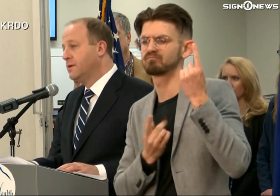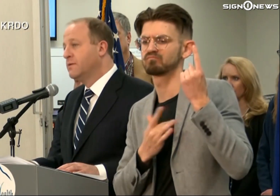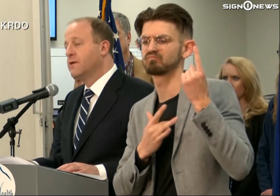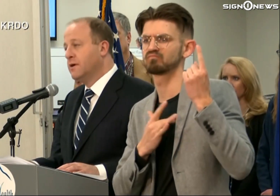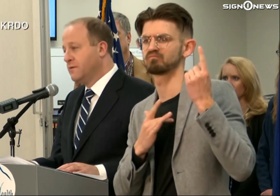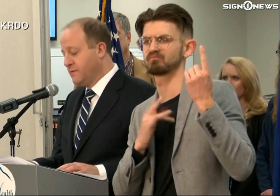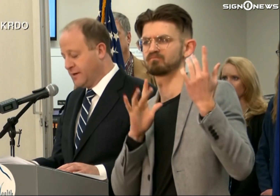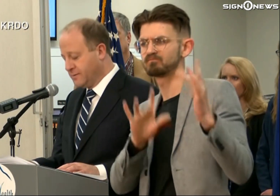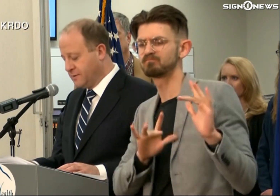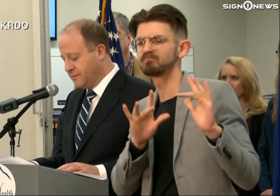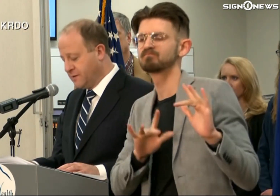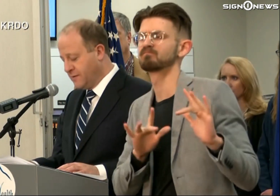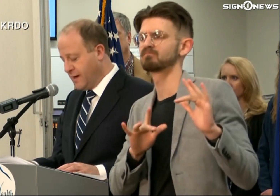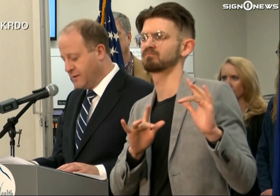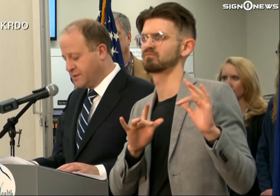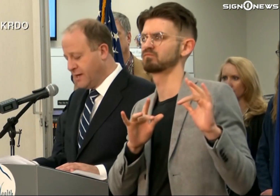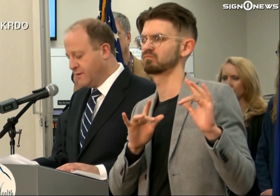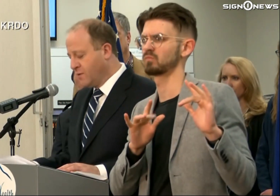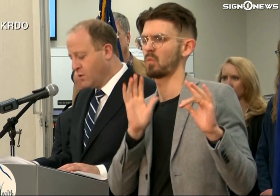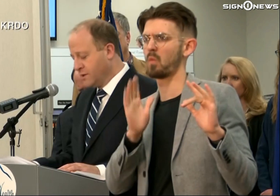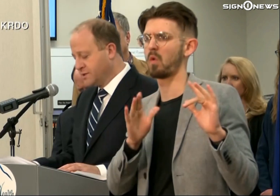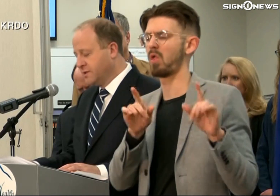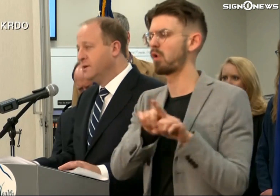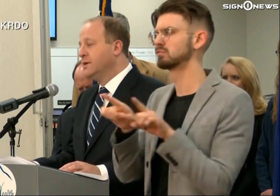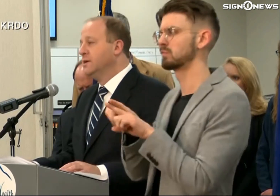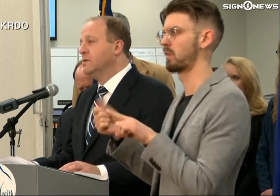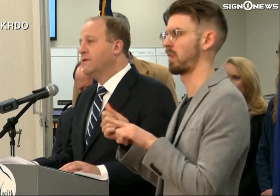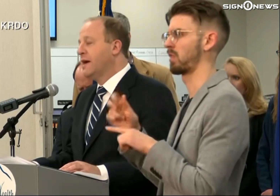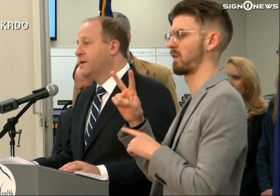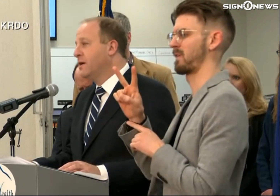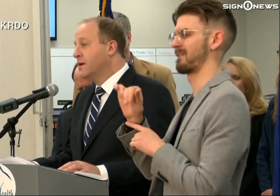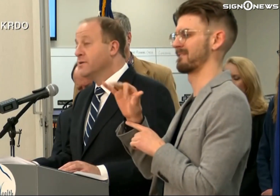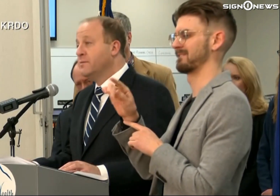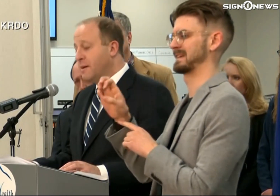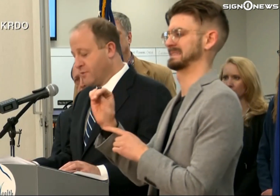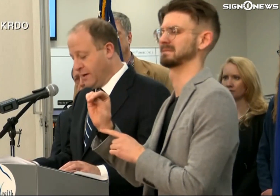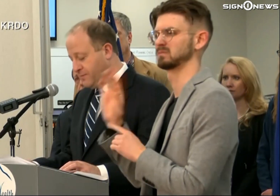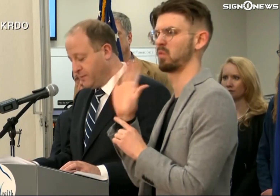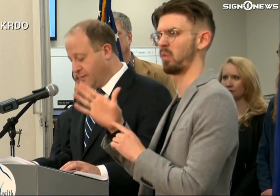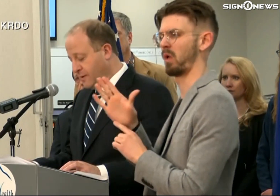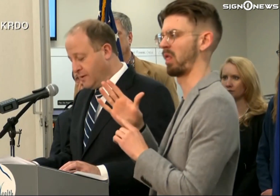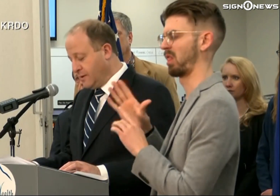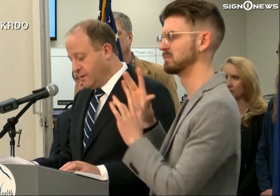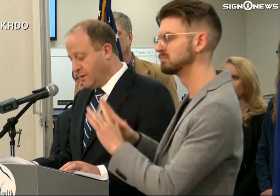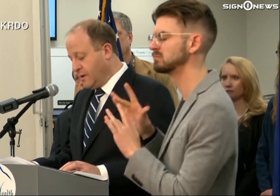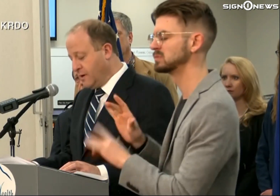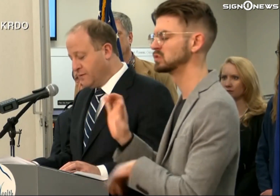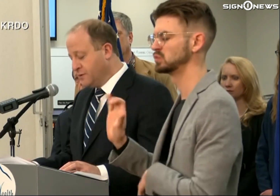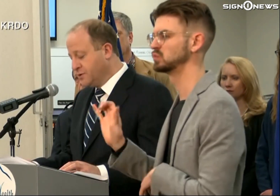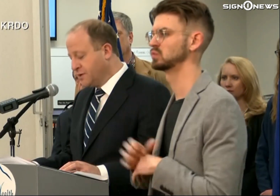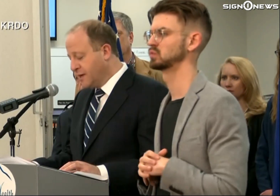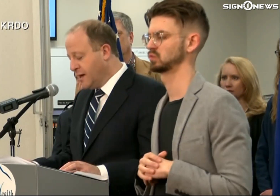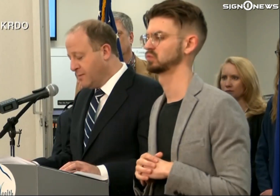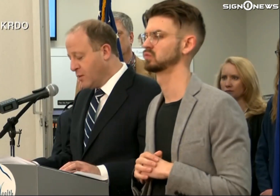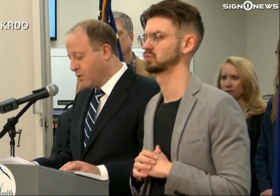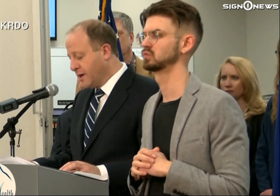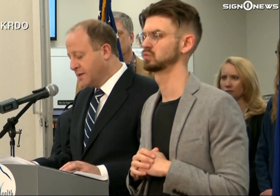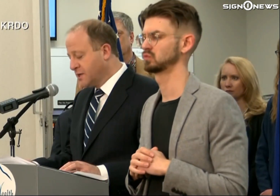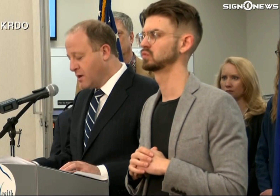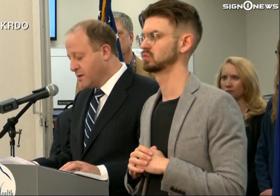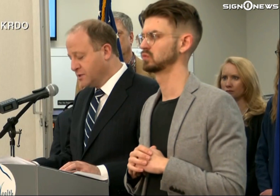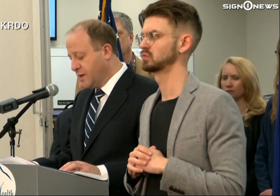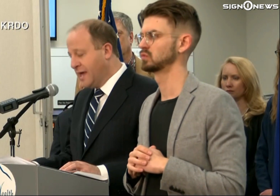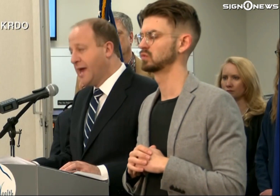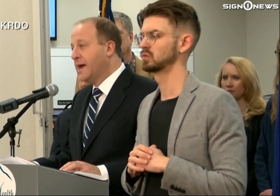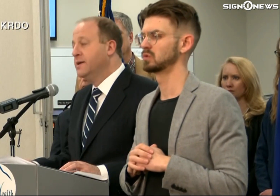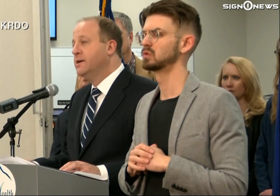will for all of the victims of this virus. And of course, we vow to honor the memory of those who succumb by working